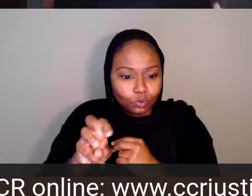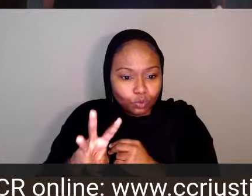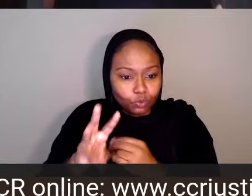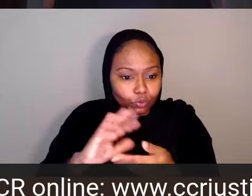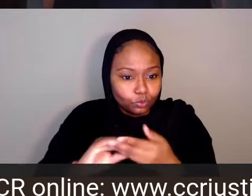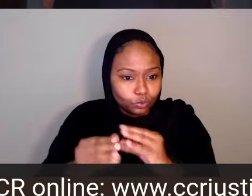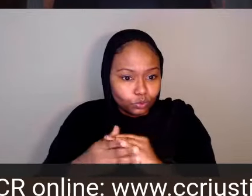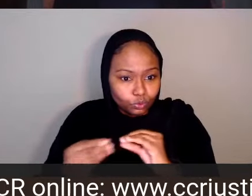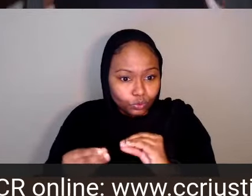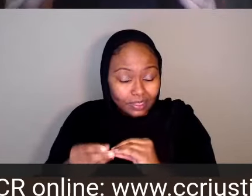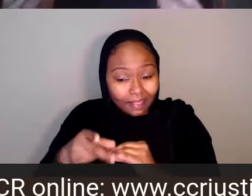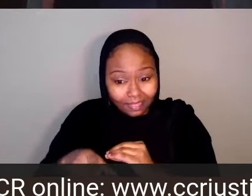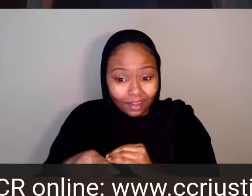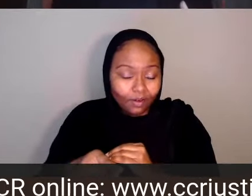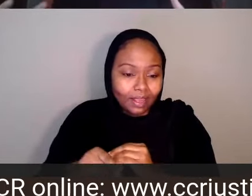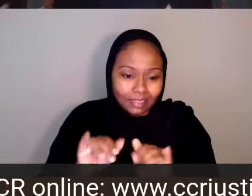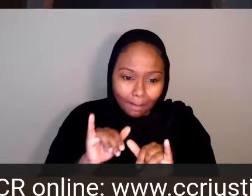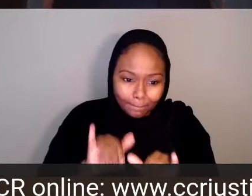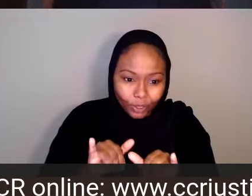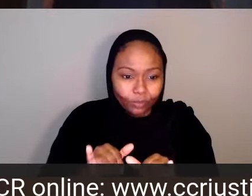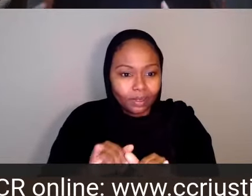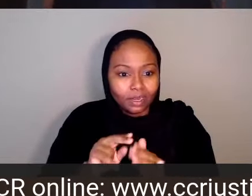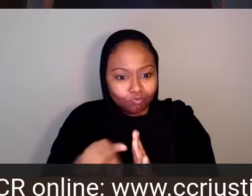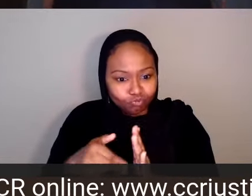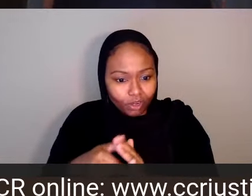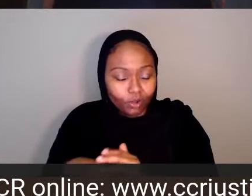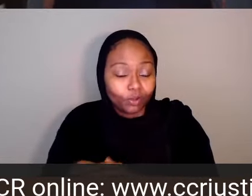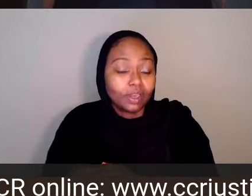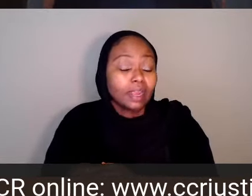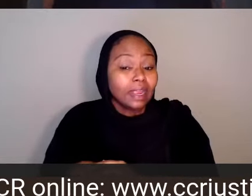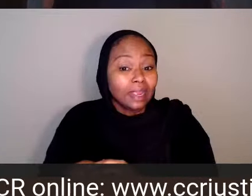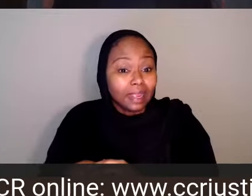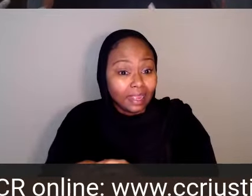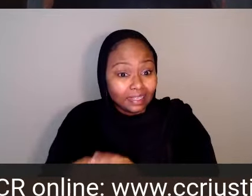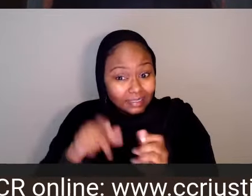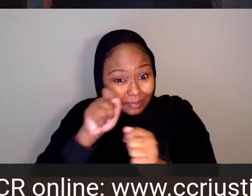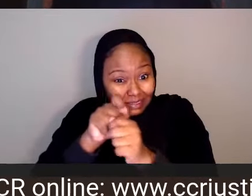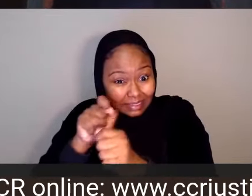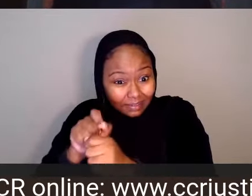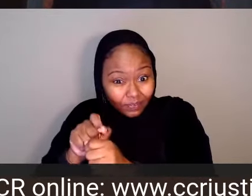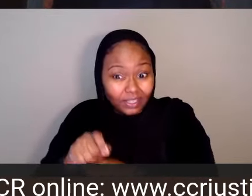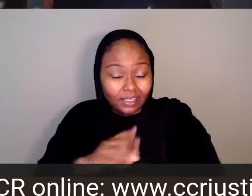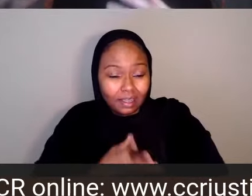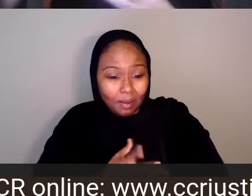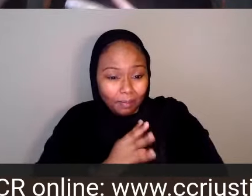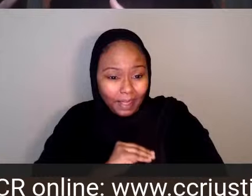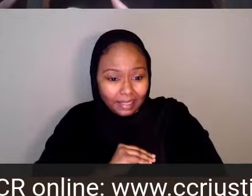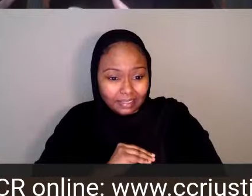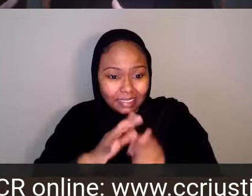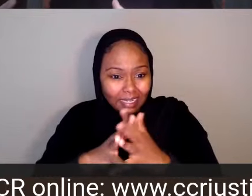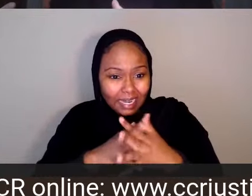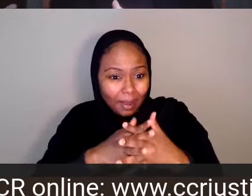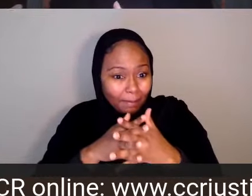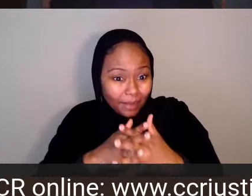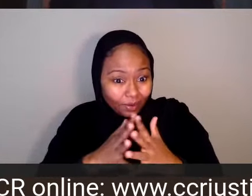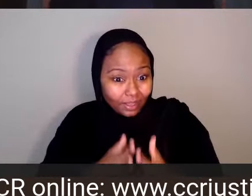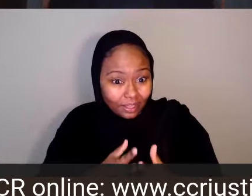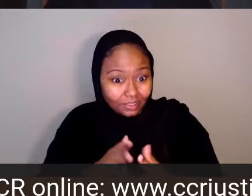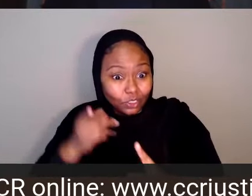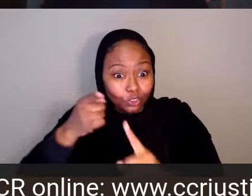of the permanent record. And particularly those accounts from Palestinian Americans to their